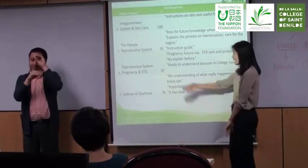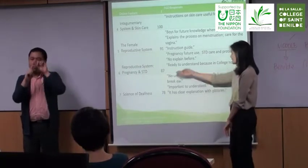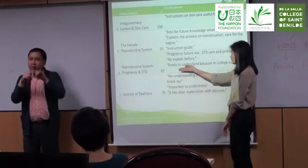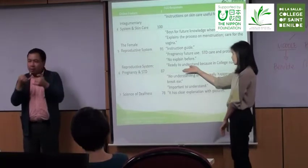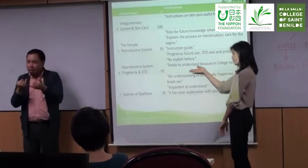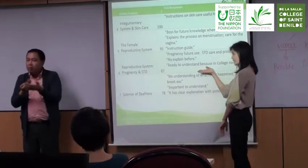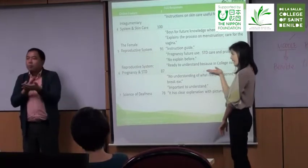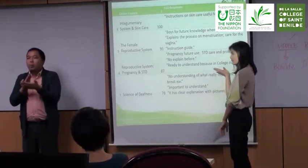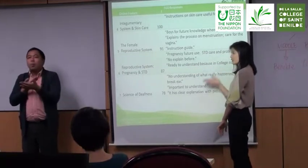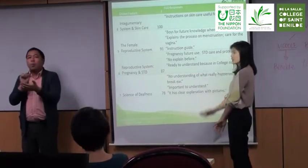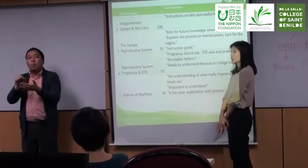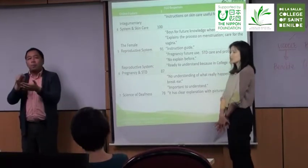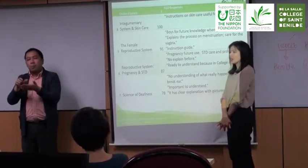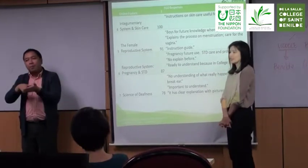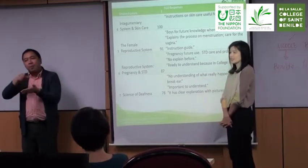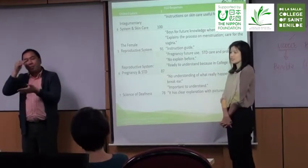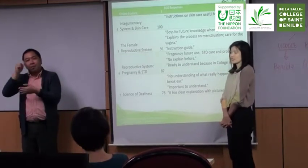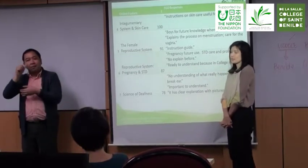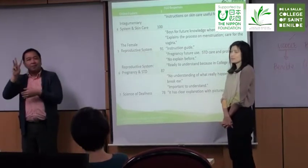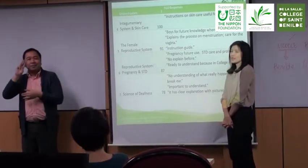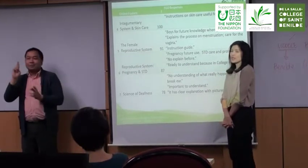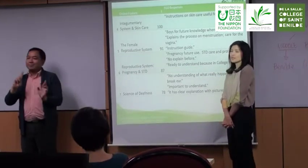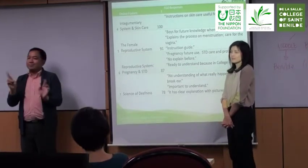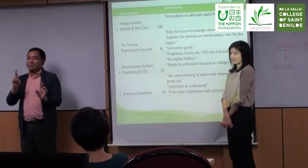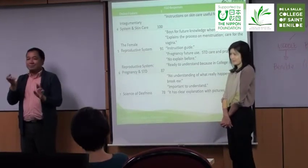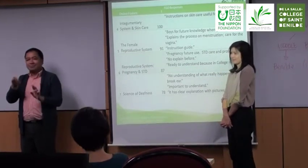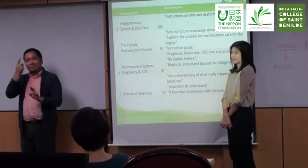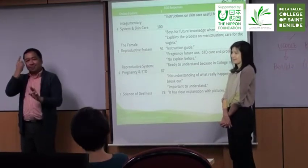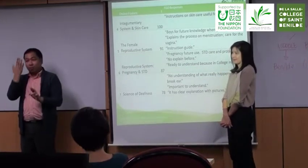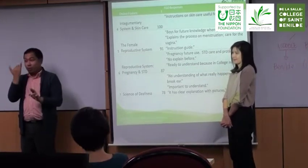Now though they're ready to understand because they're in college.